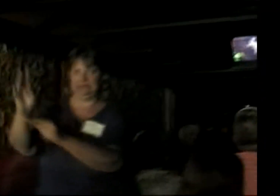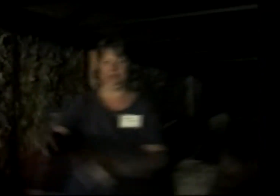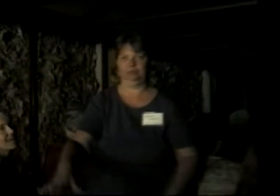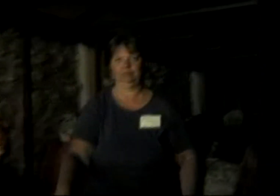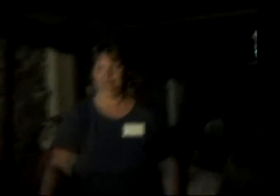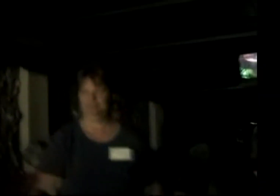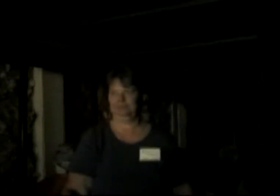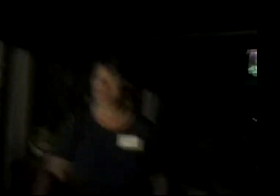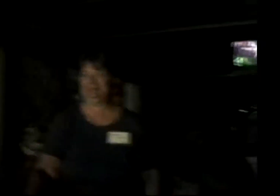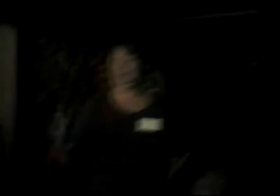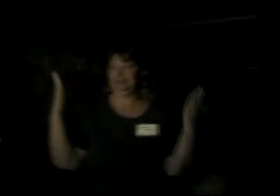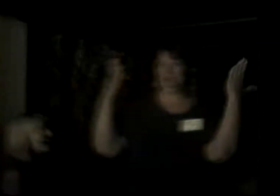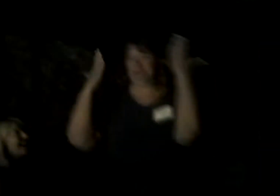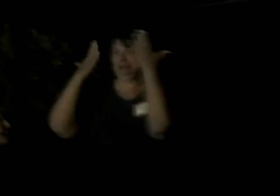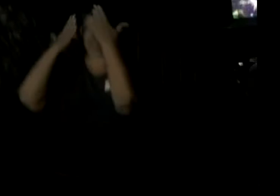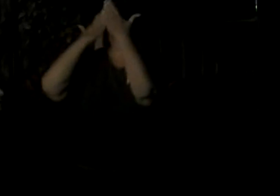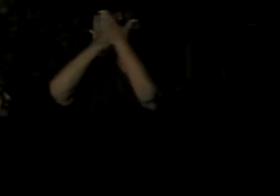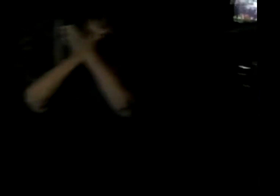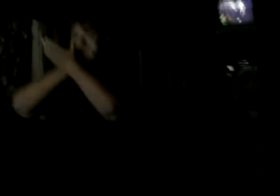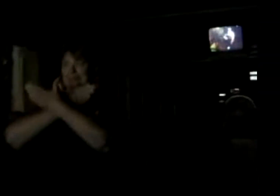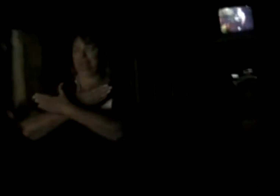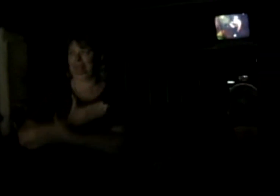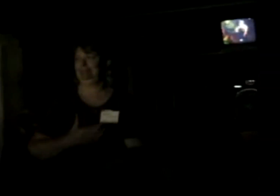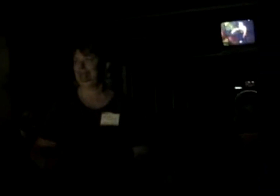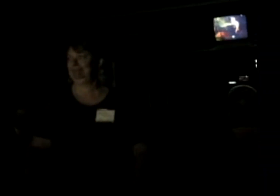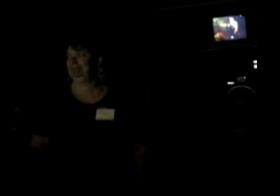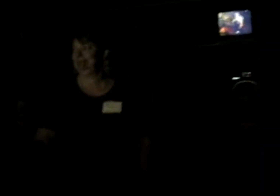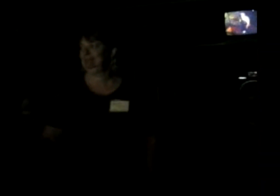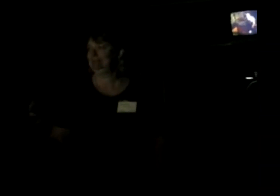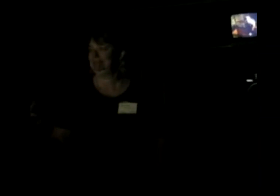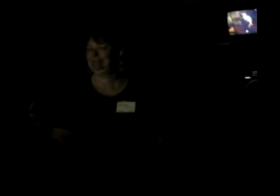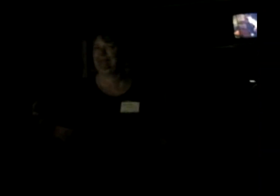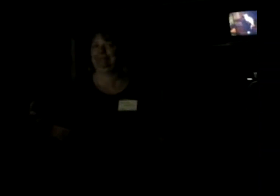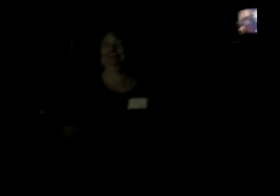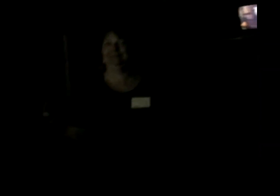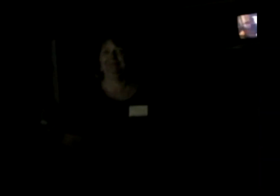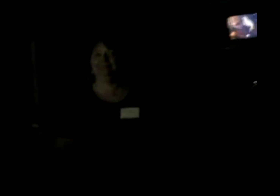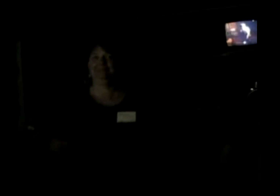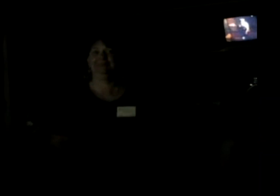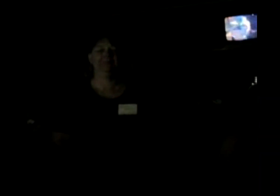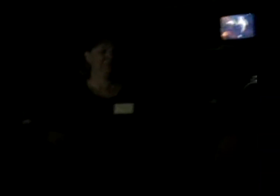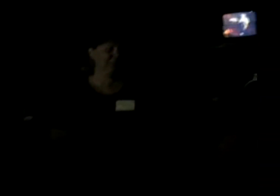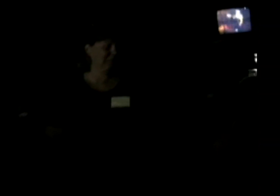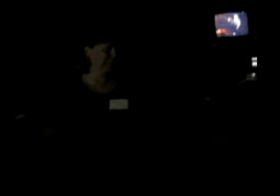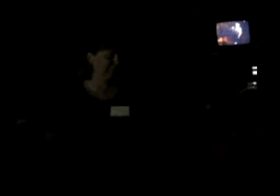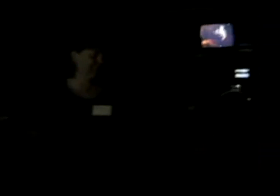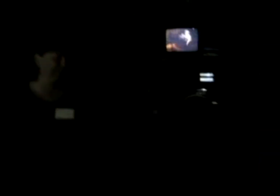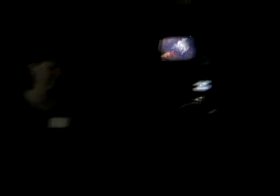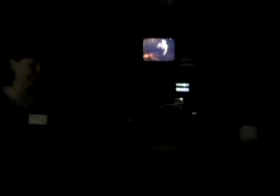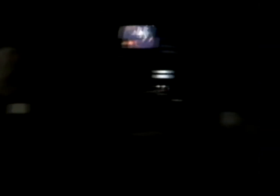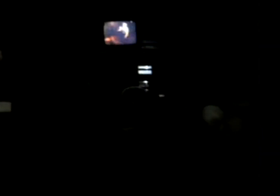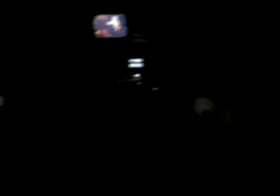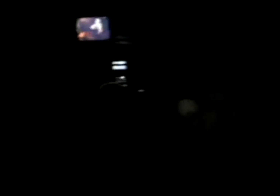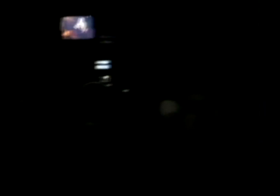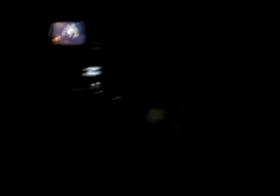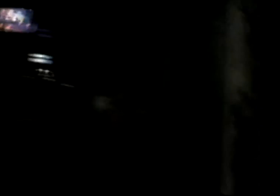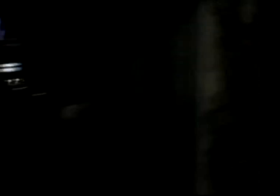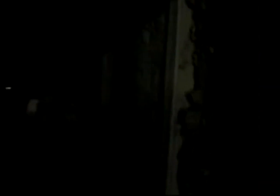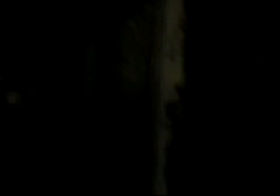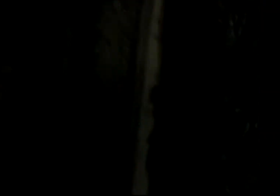these segments are segments of strata, thousands of years old, and here's some bones right there from a 3-ton horse. You guys